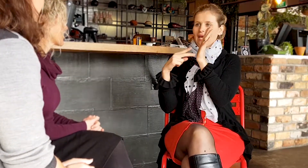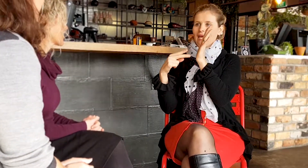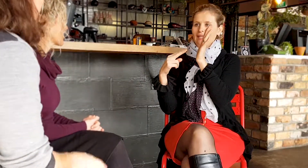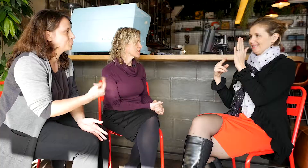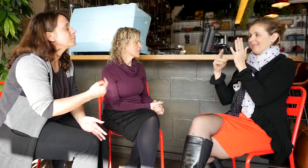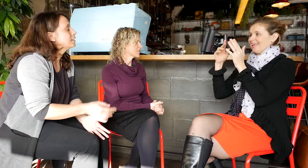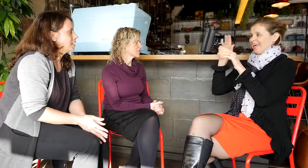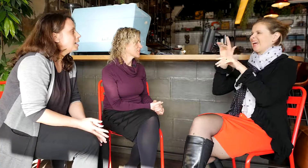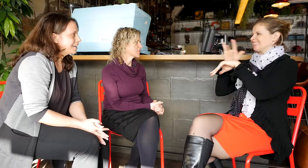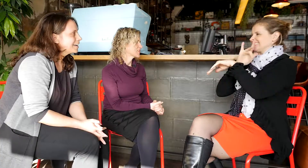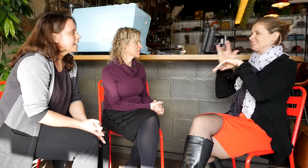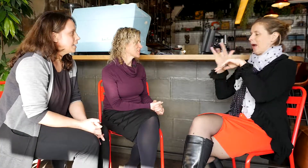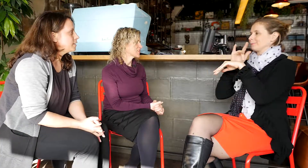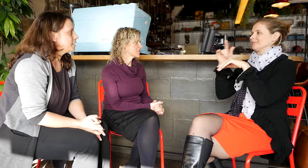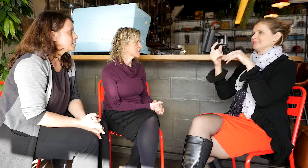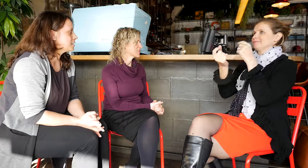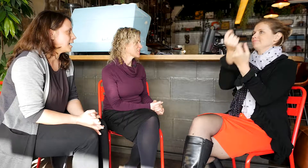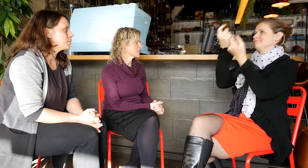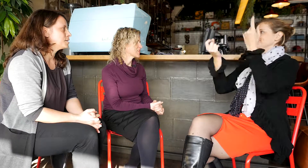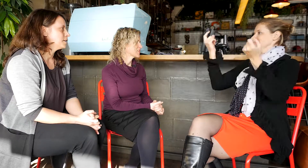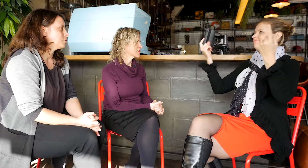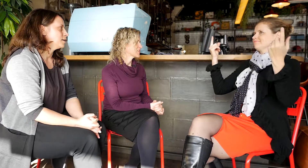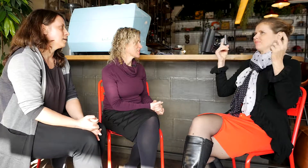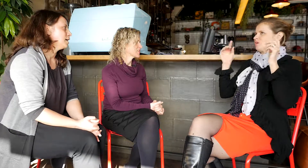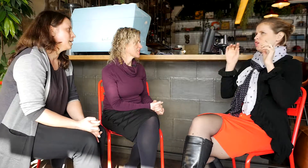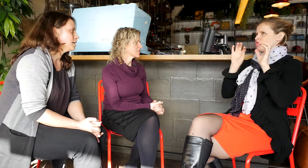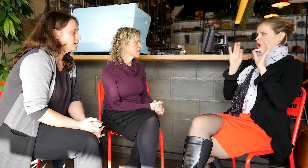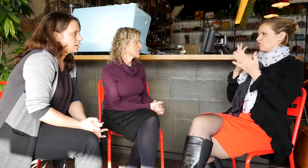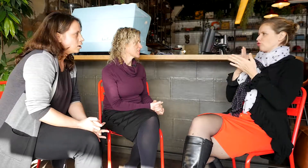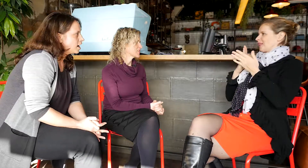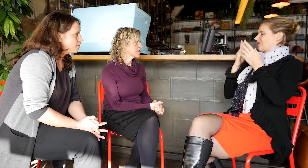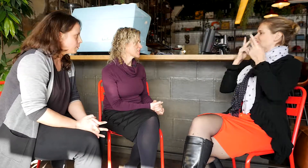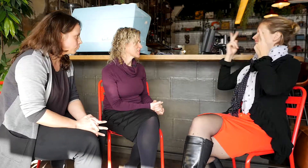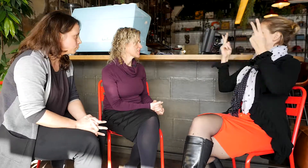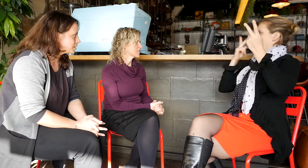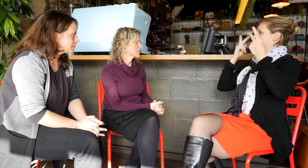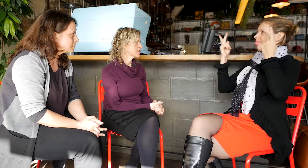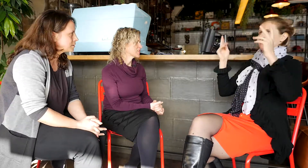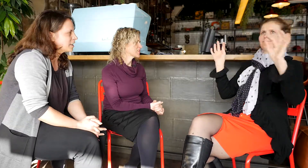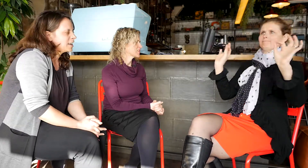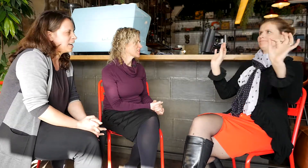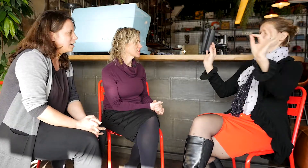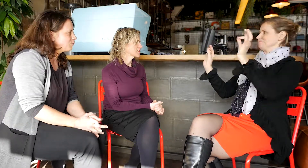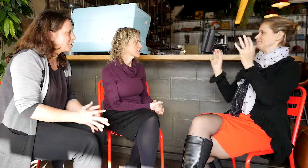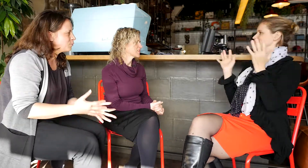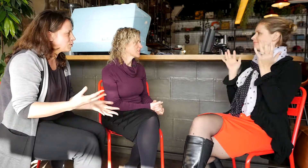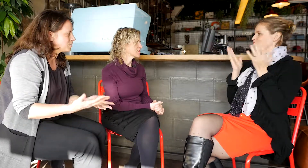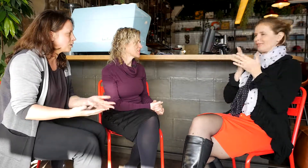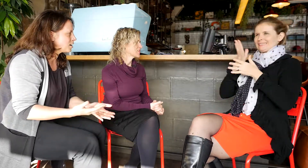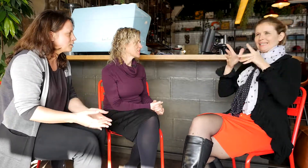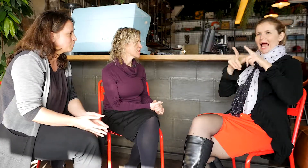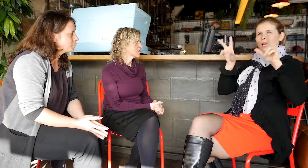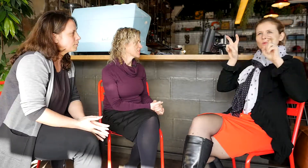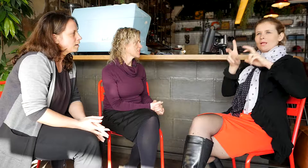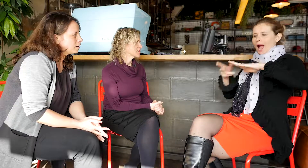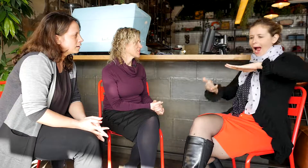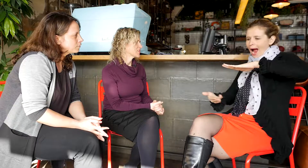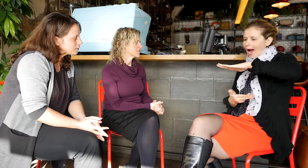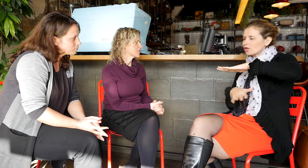thank you. In the entertainment area, any live performances, it really wasn't kind of